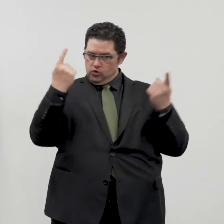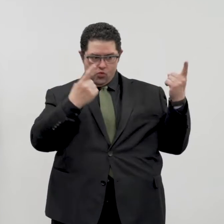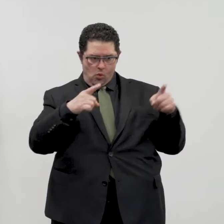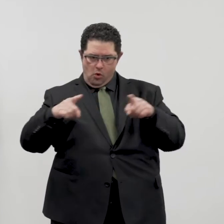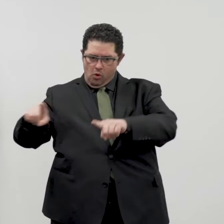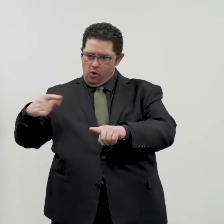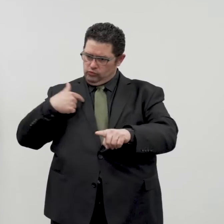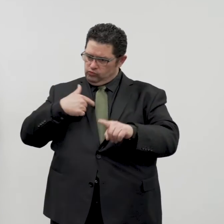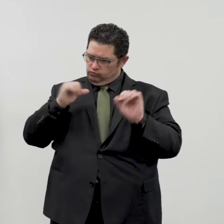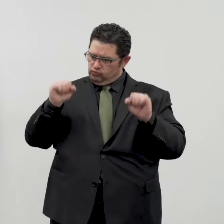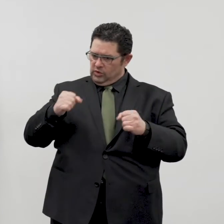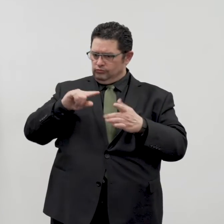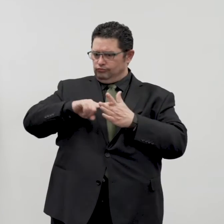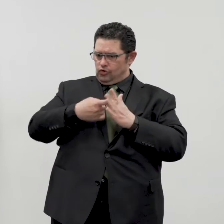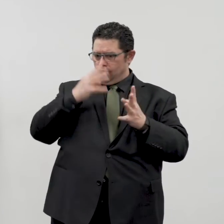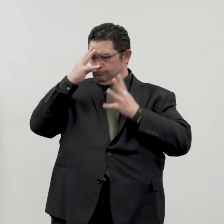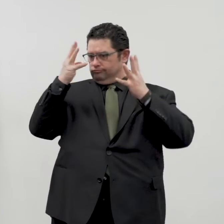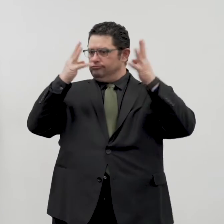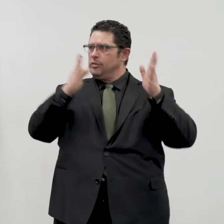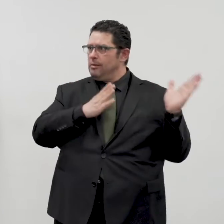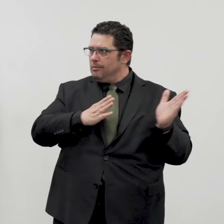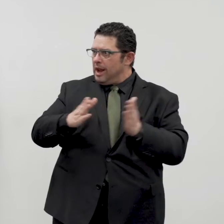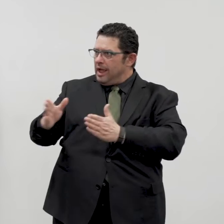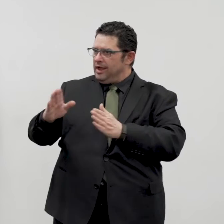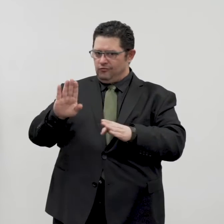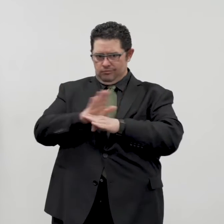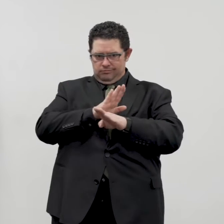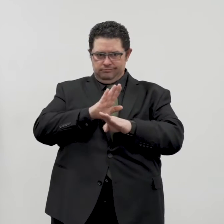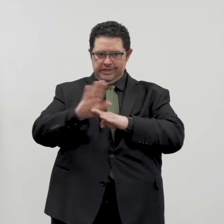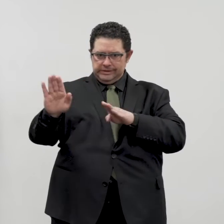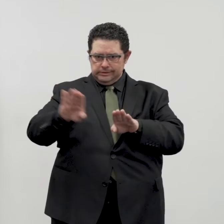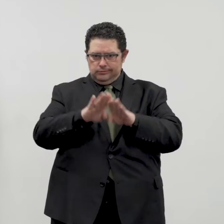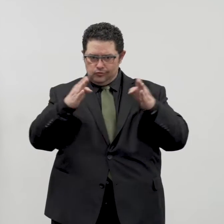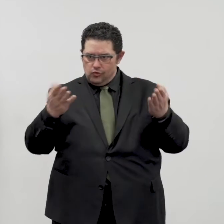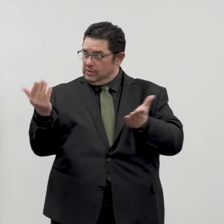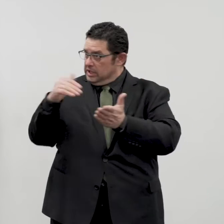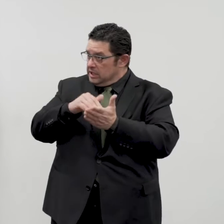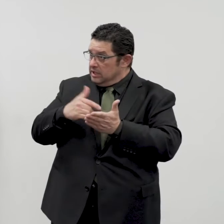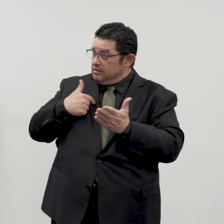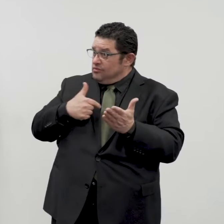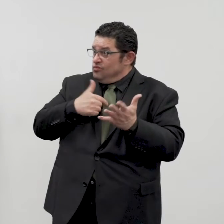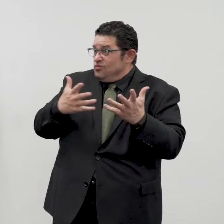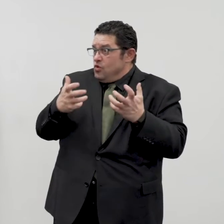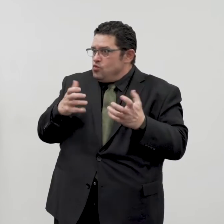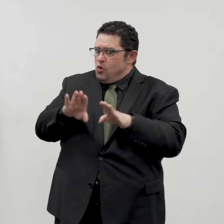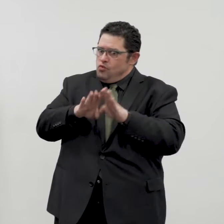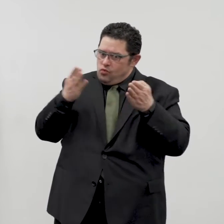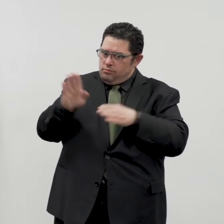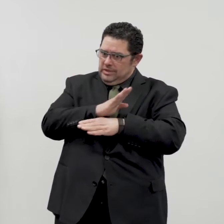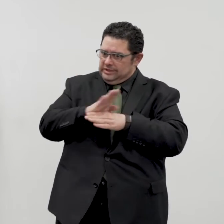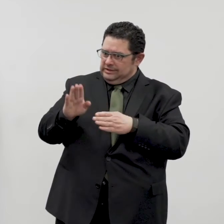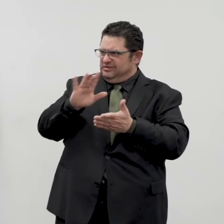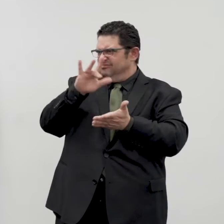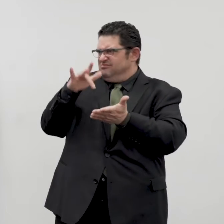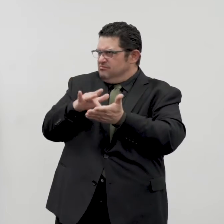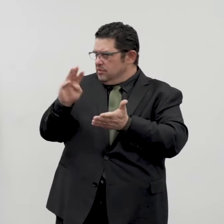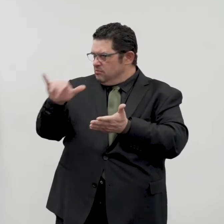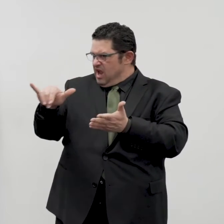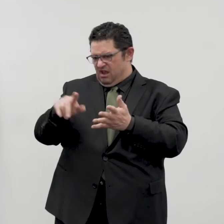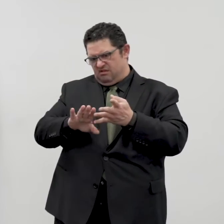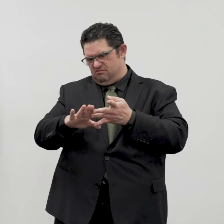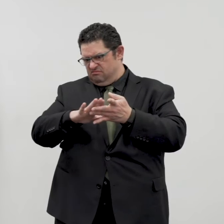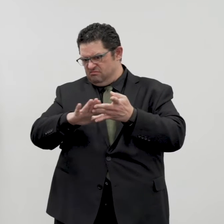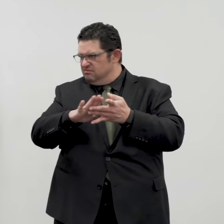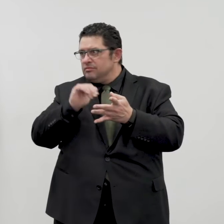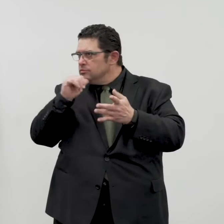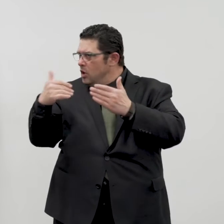to form a plan to get our commerce reopened. I would very much like to start this reopening in mid-May, and it's not